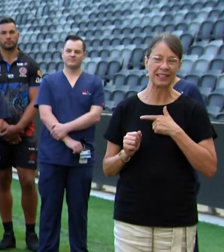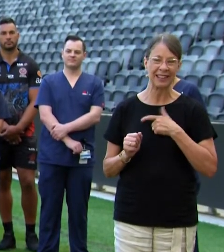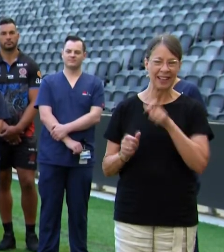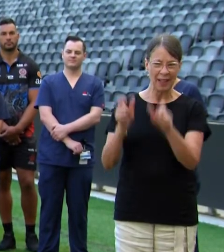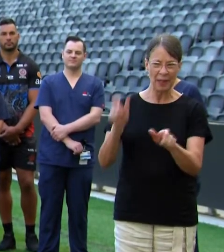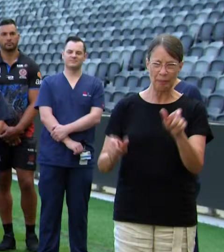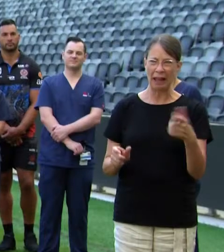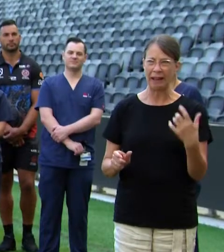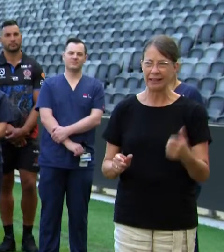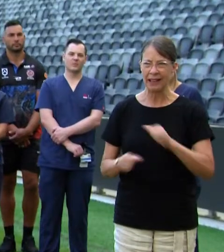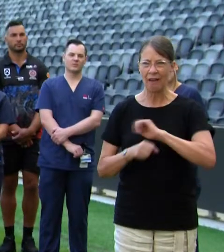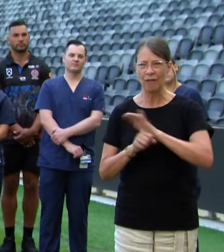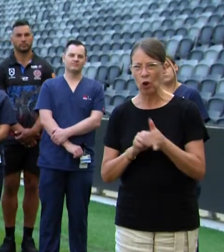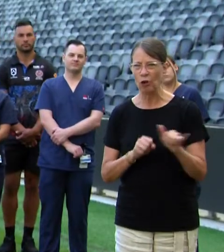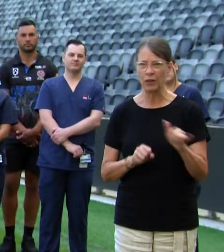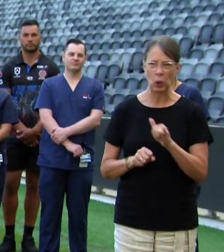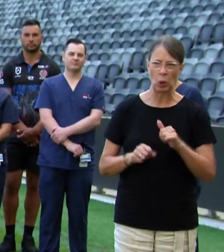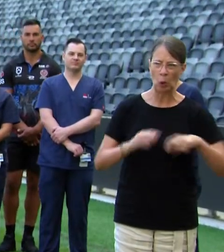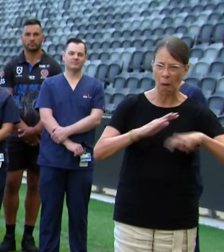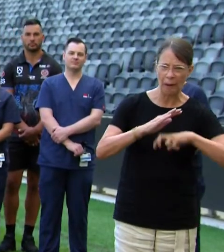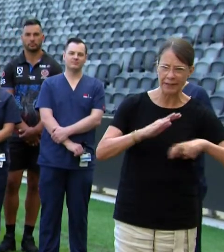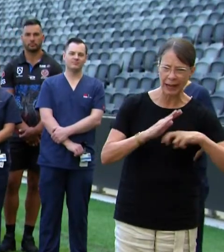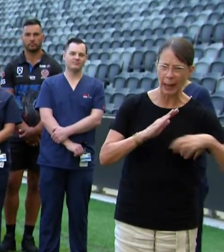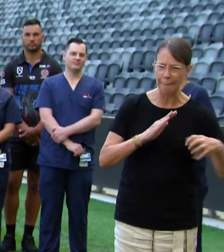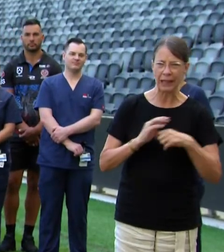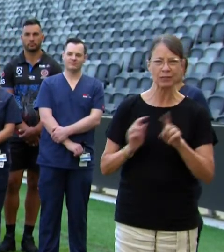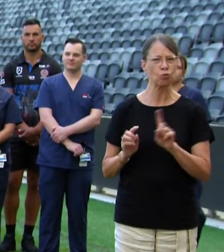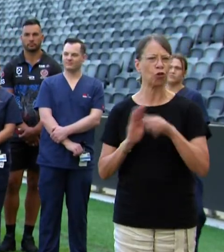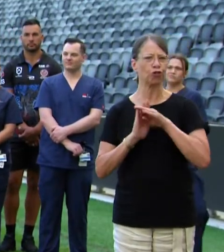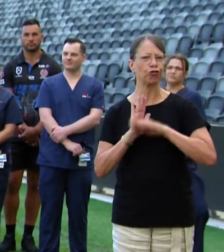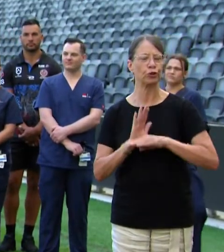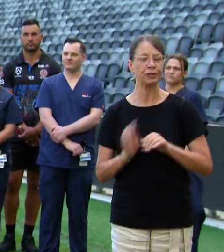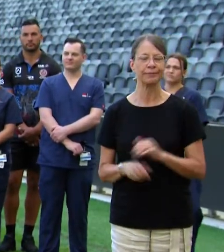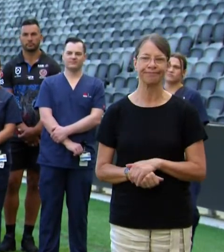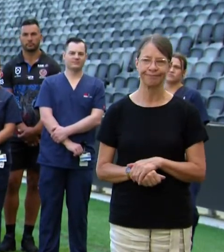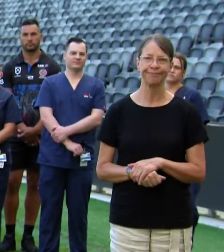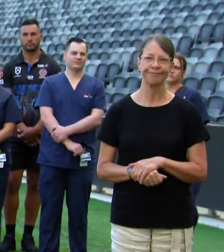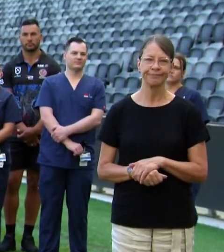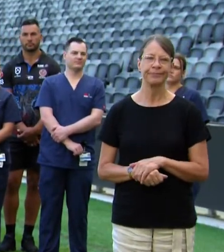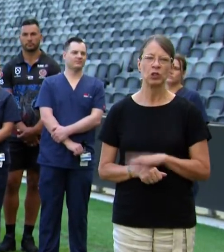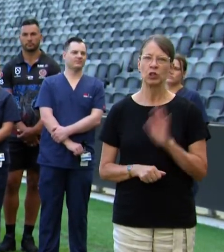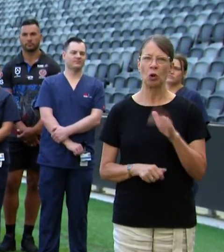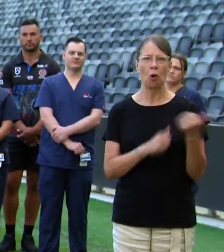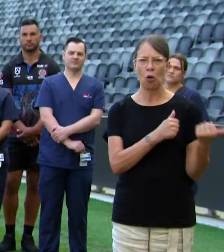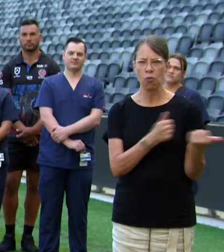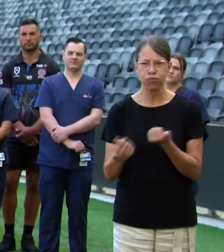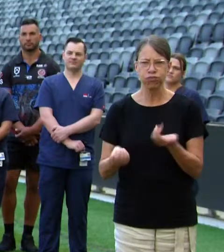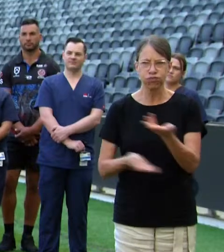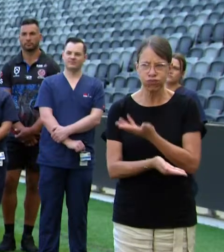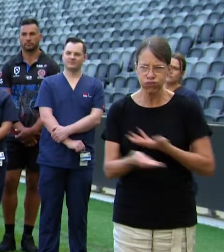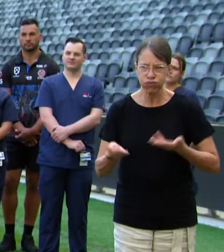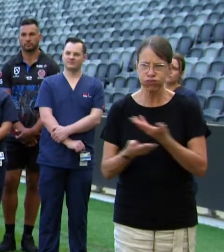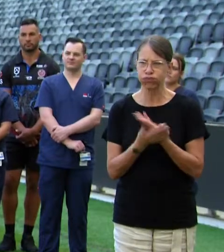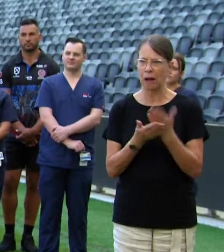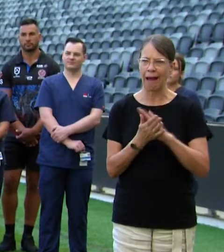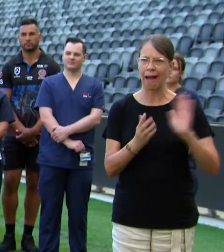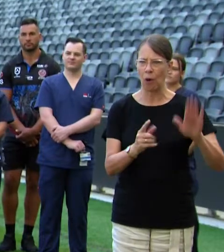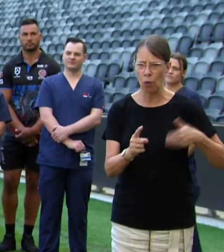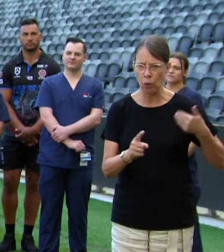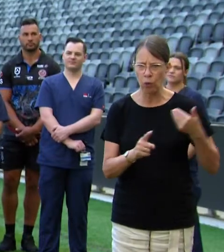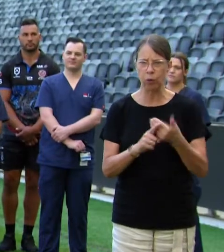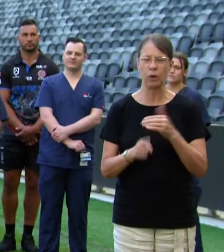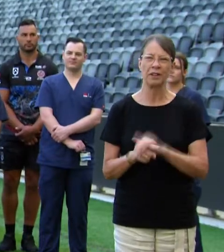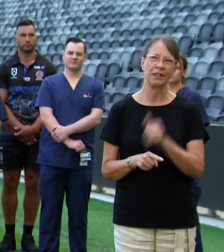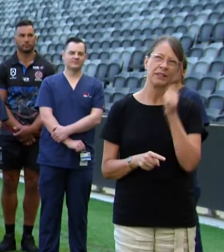And what are the latest protocols for the clubs? Well, everyone has done a terrific job in navigating this panic for a long period of time now. I know we all have a